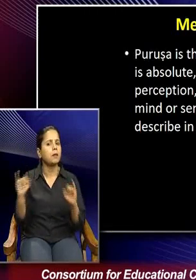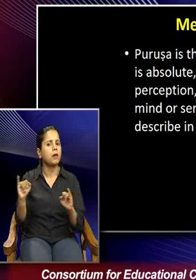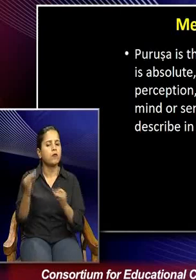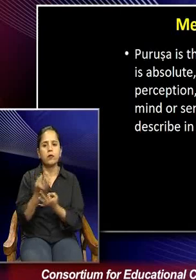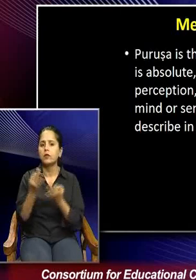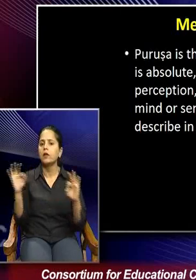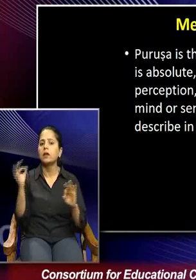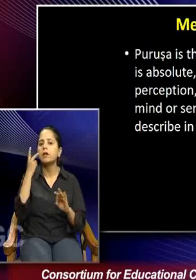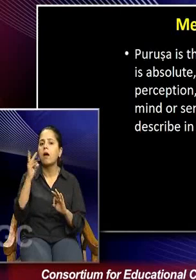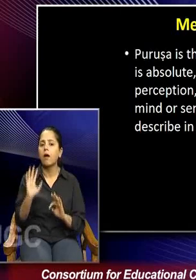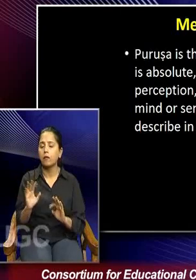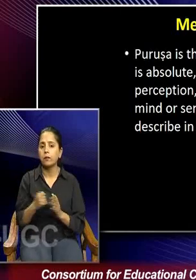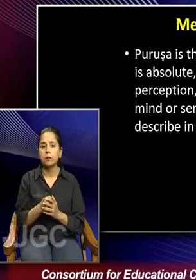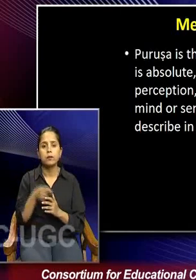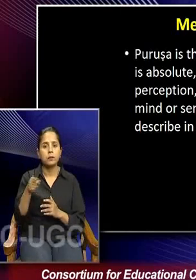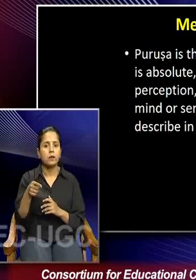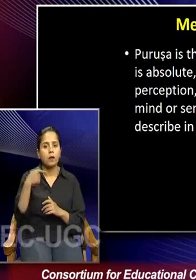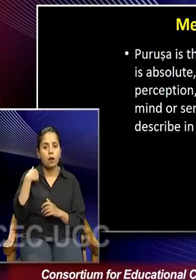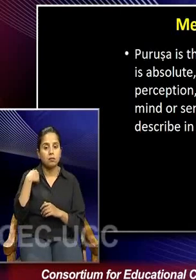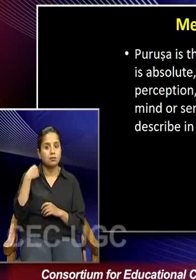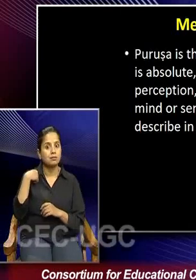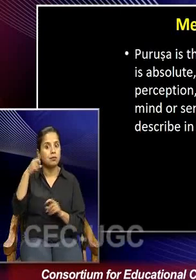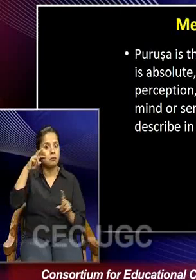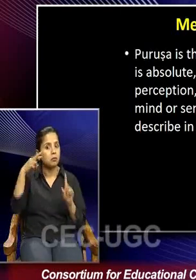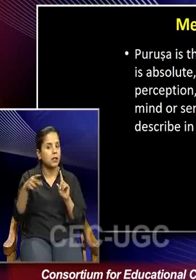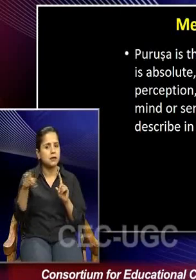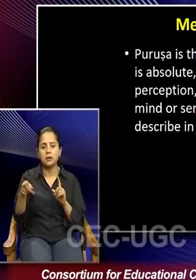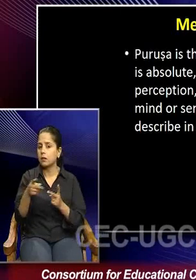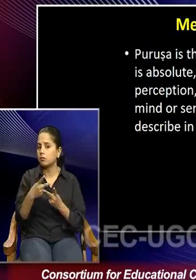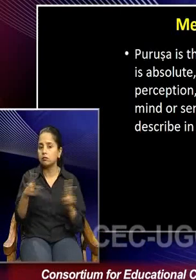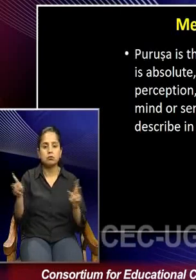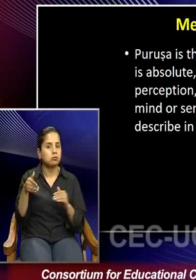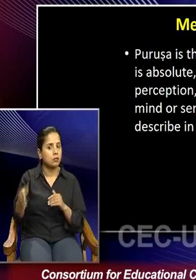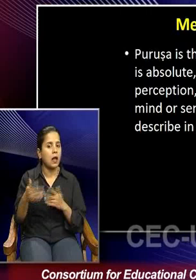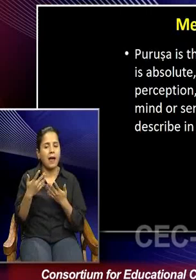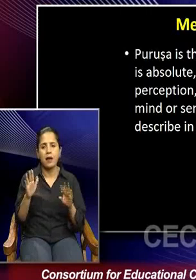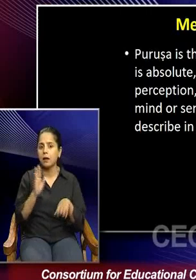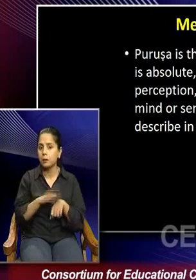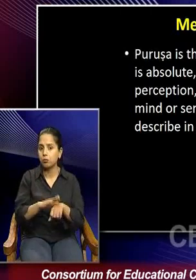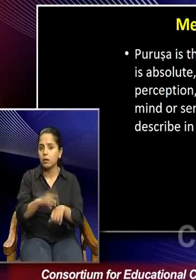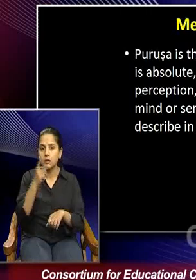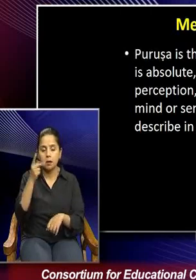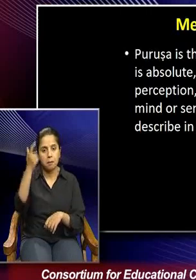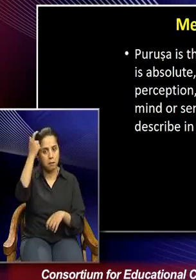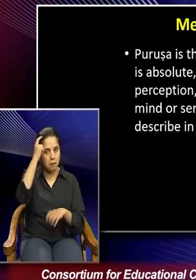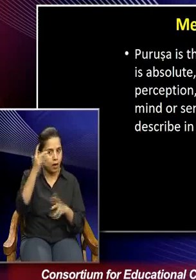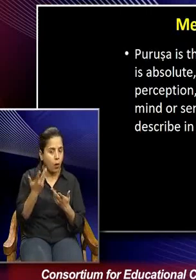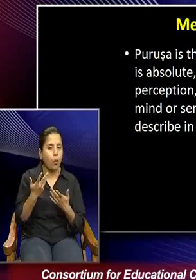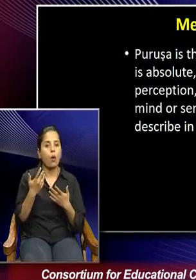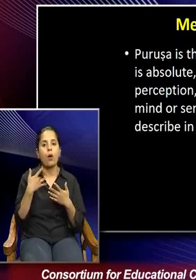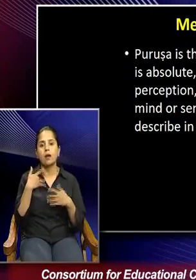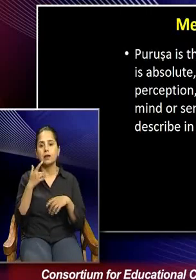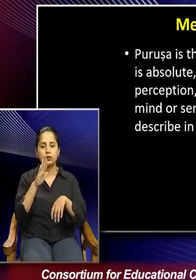free, beyond perception, above any experience by mind or